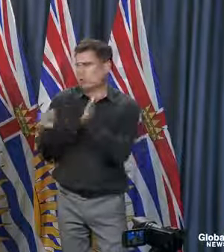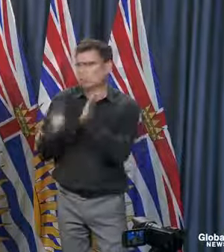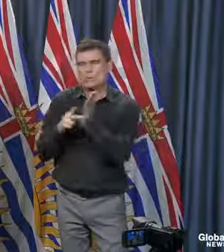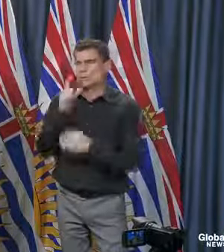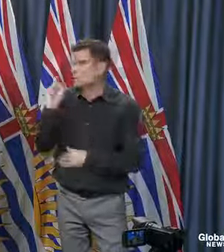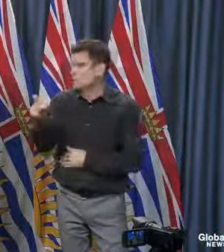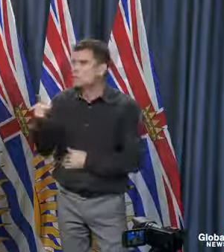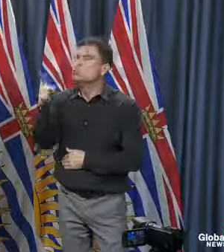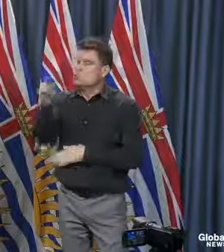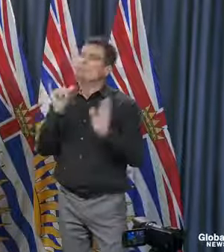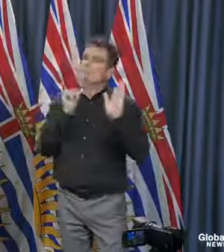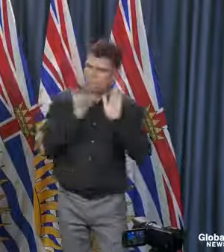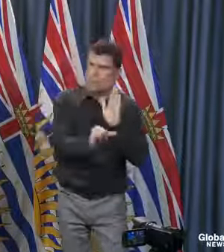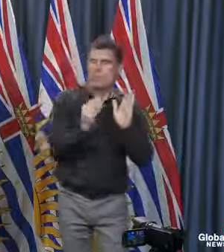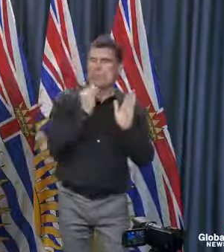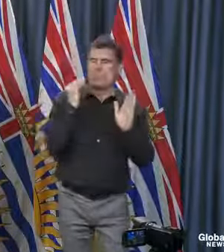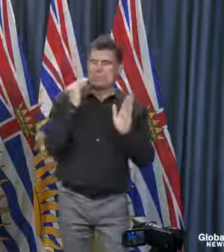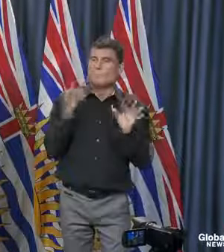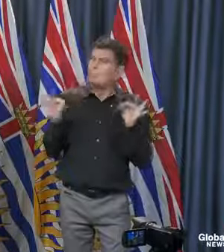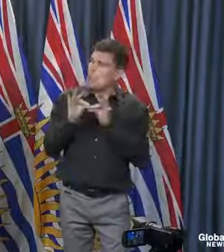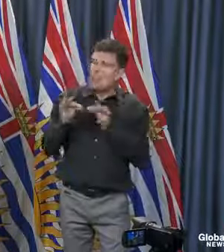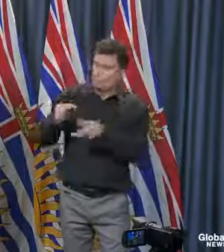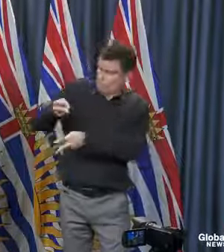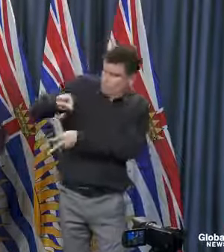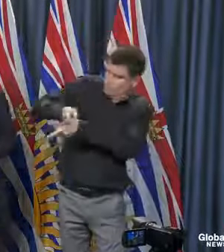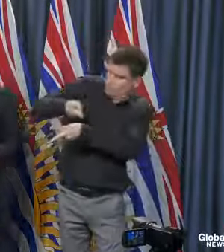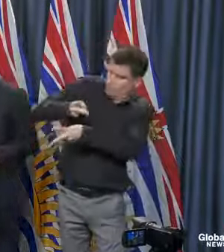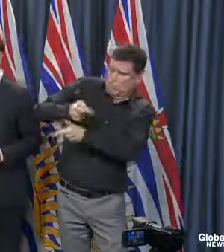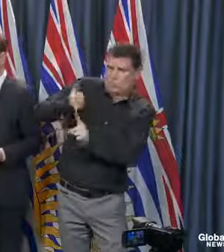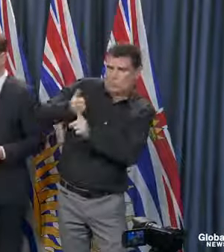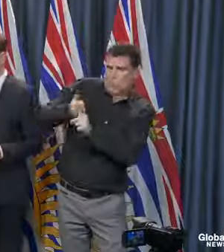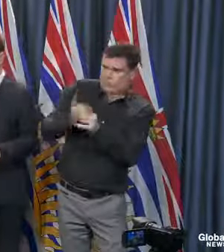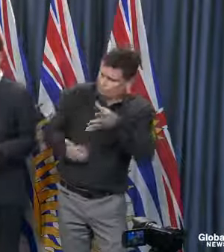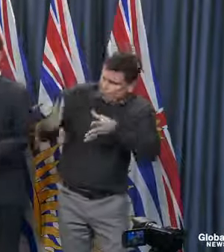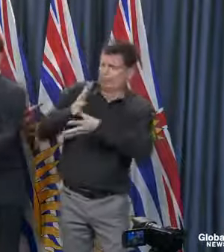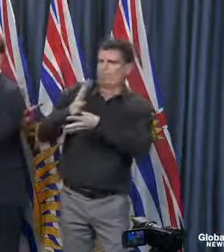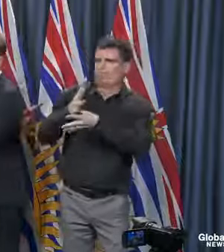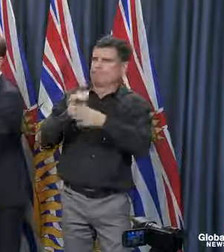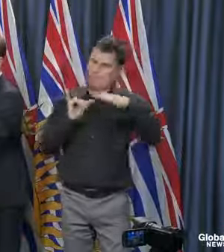care services for the services that are required.